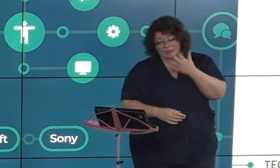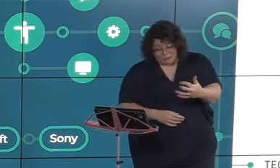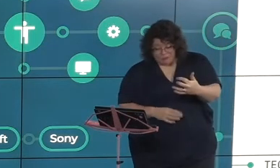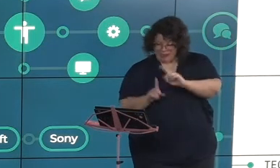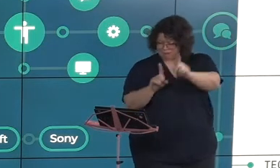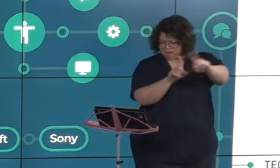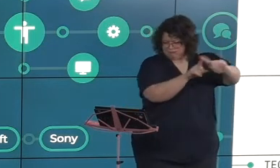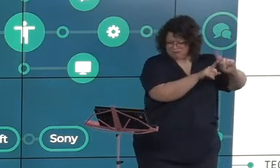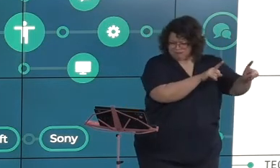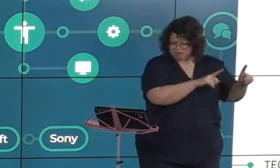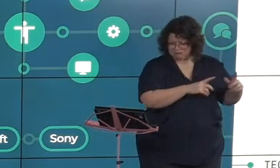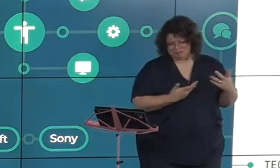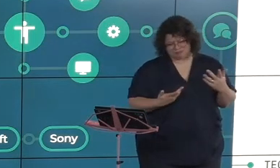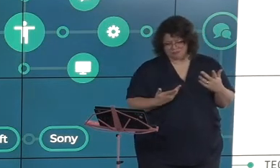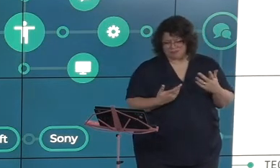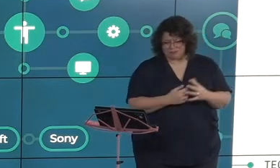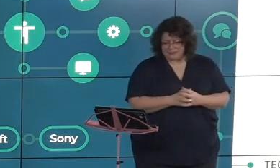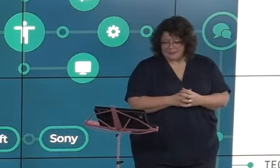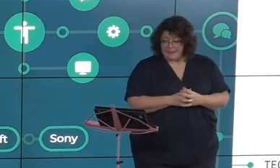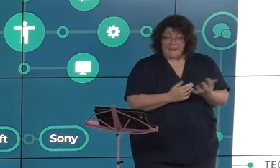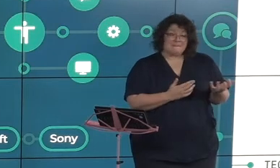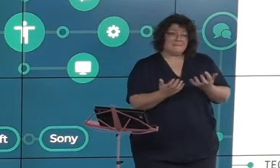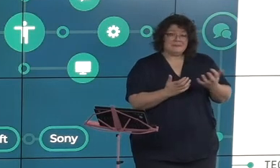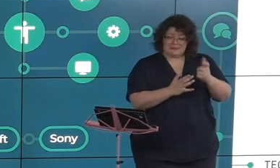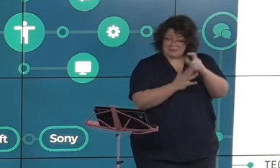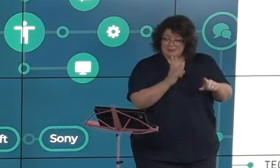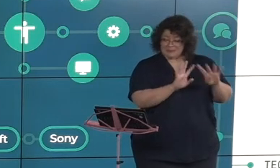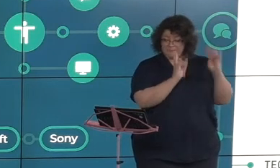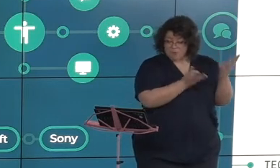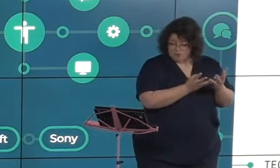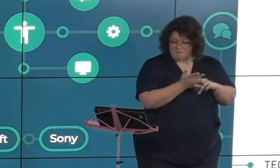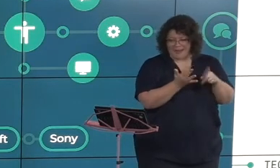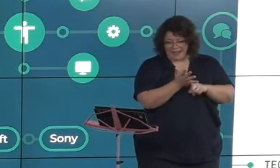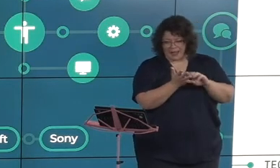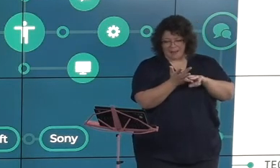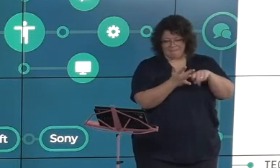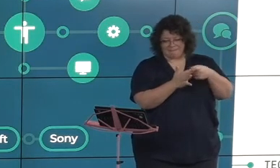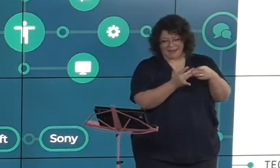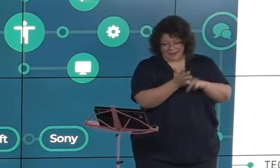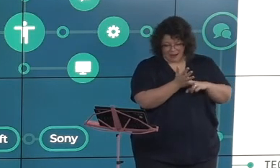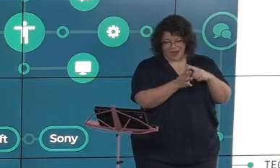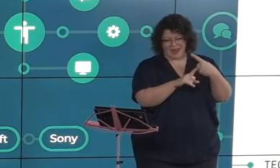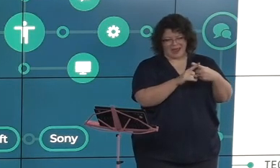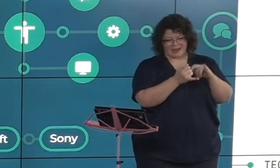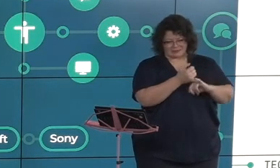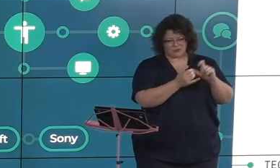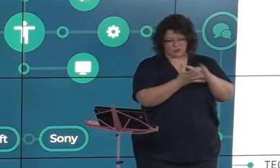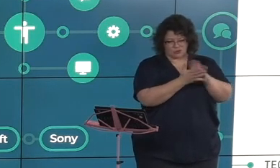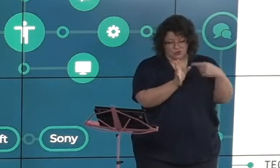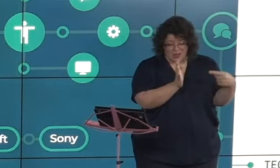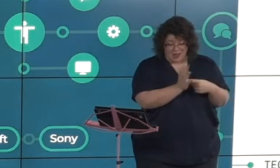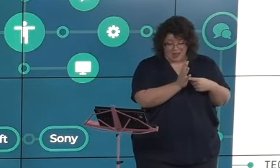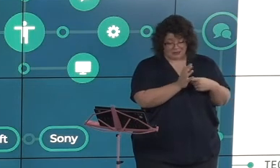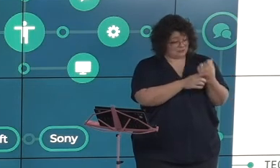Access Chat. And together it's just been revolution so we can evolve this conversation so that I